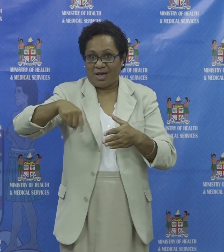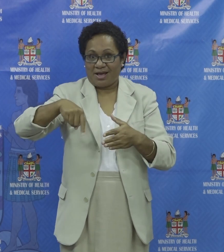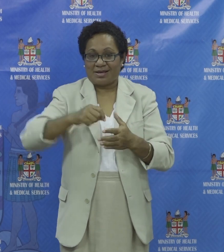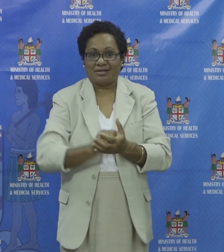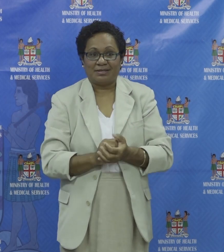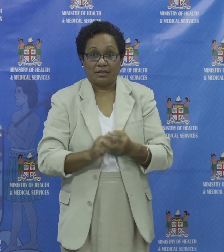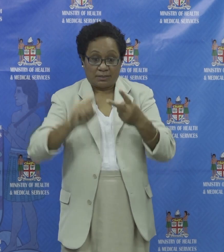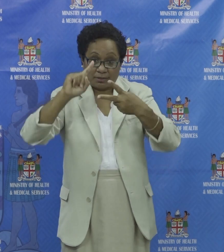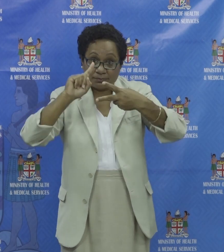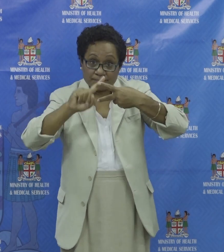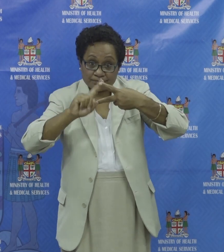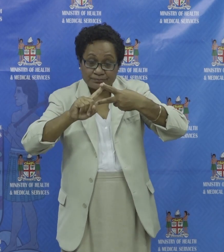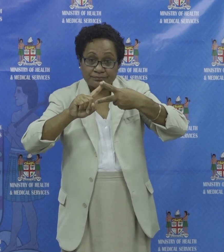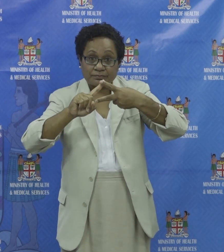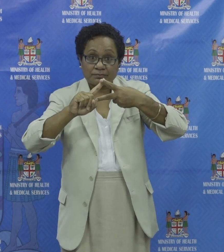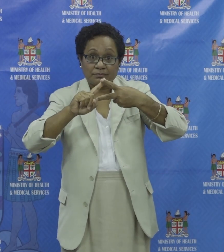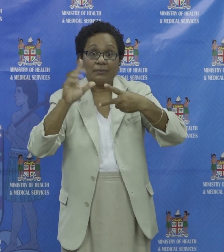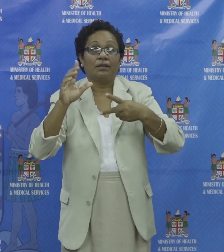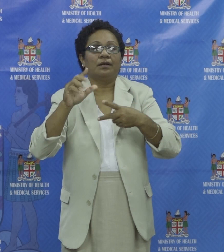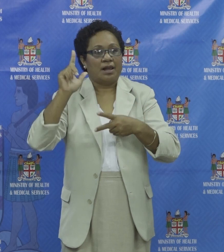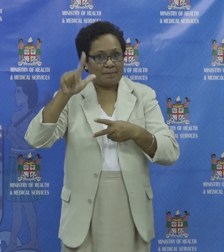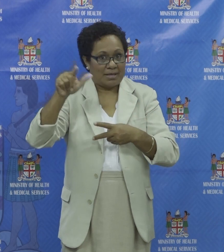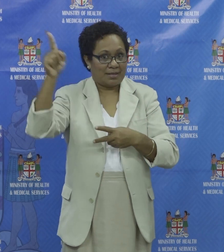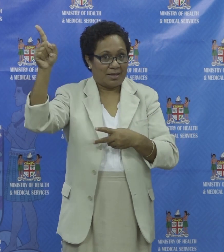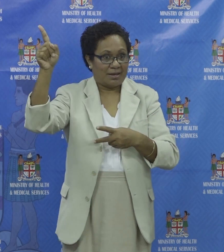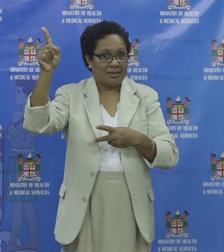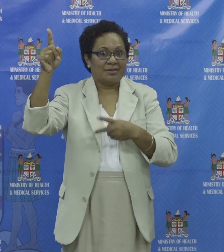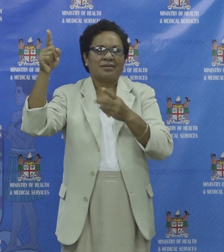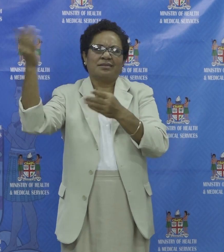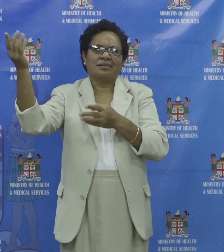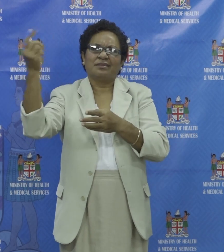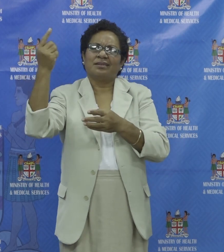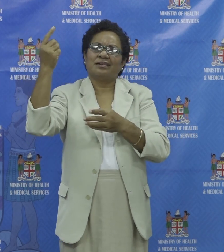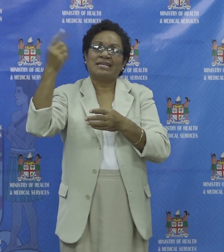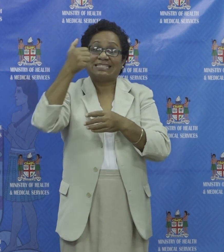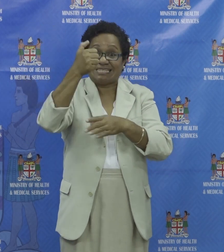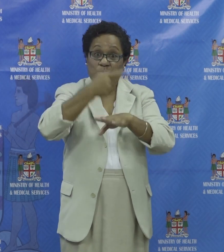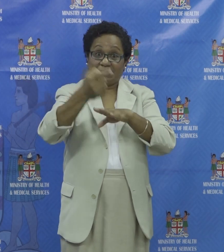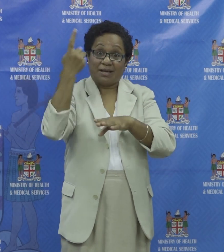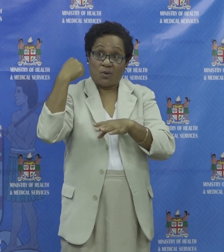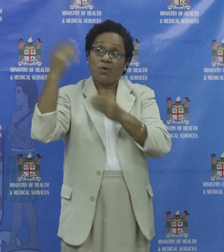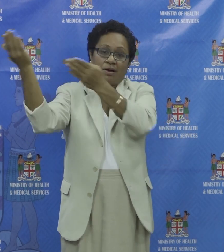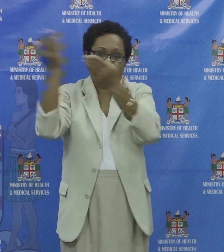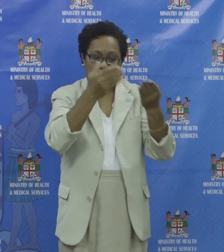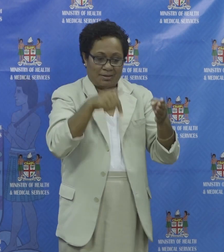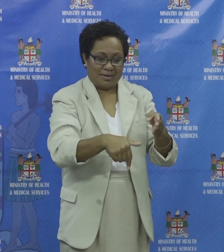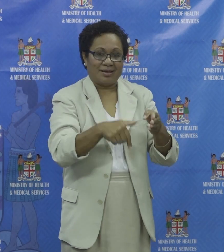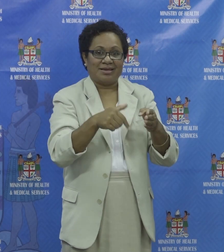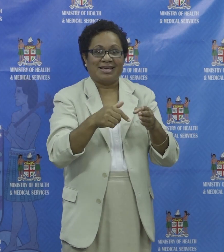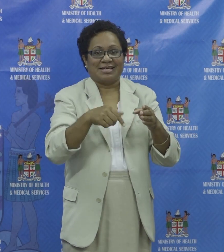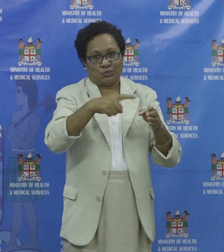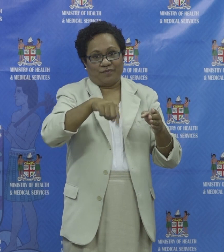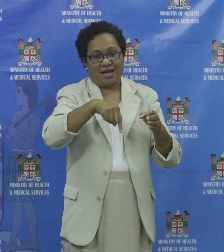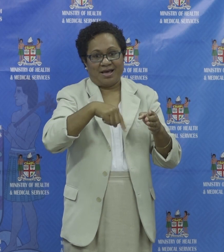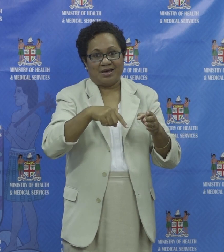first detected case is a patient from Lambasa who was admitted at CWM 6 weeks ago. She was swabbed as part